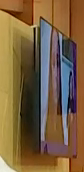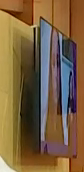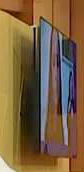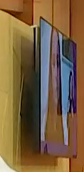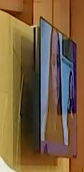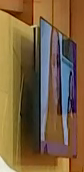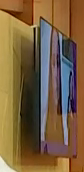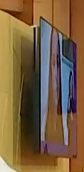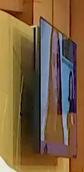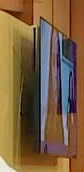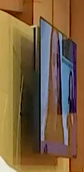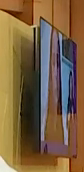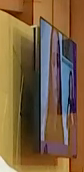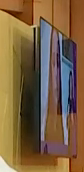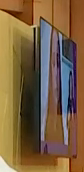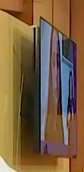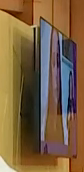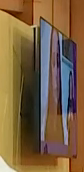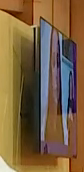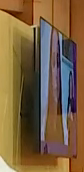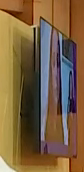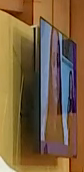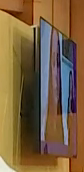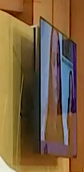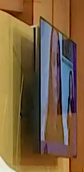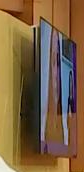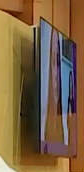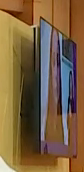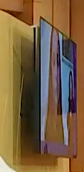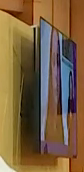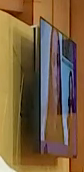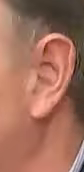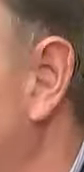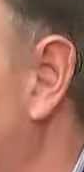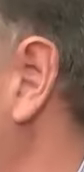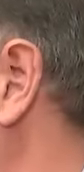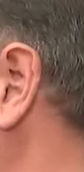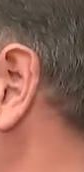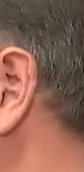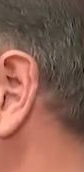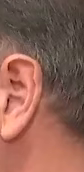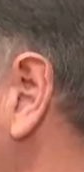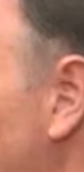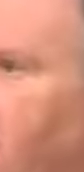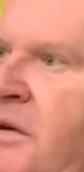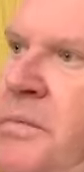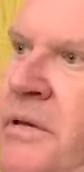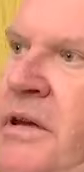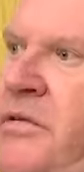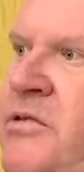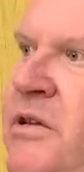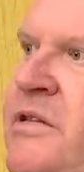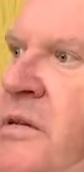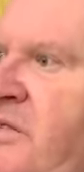people, well, private hire operators were wanting to expand and they wanted more private hire licences, but